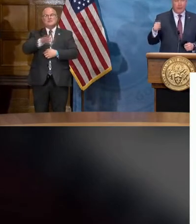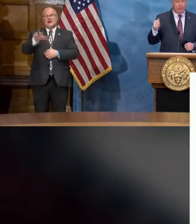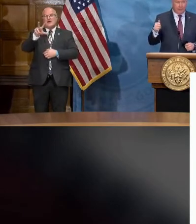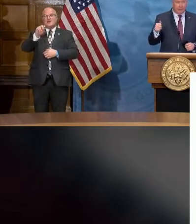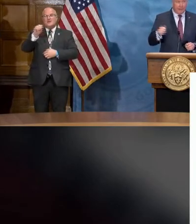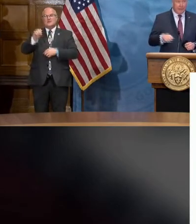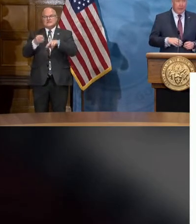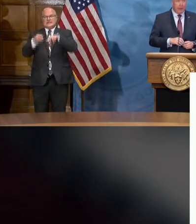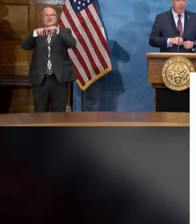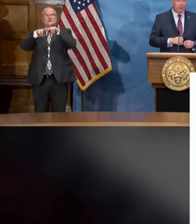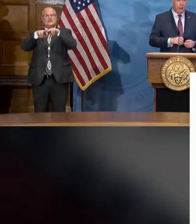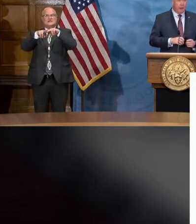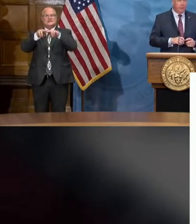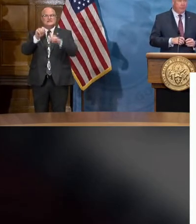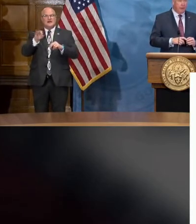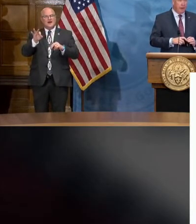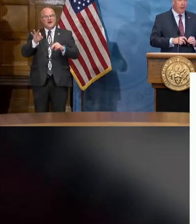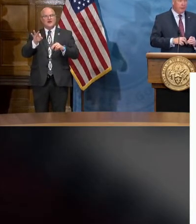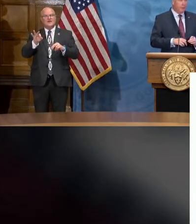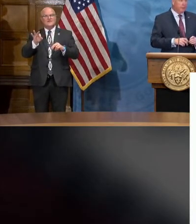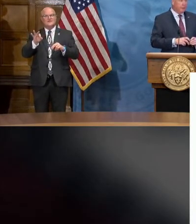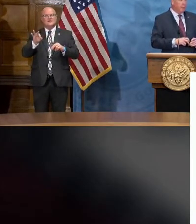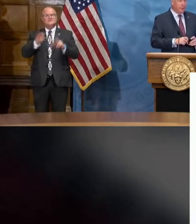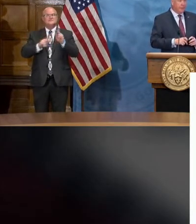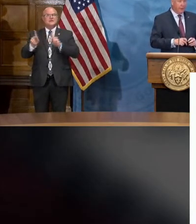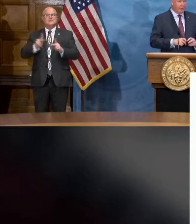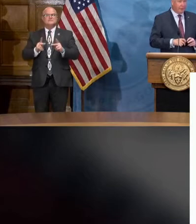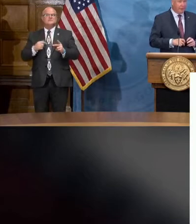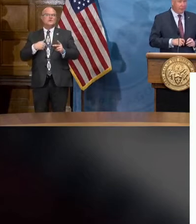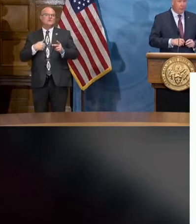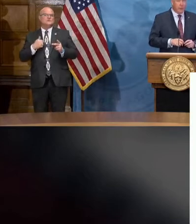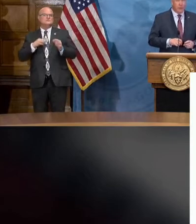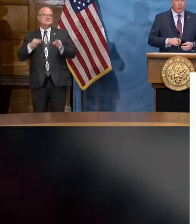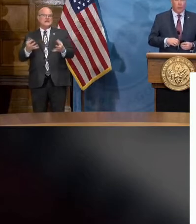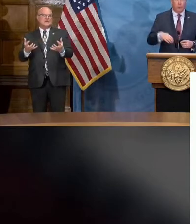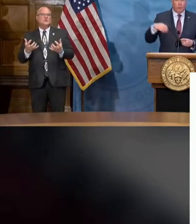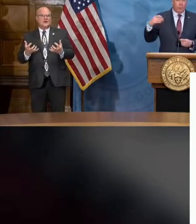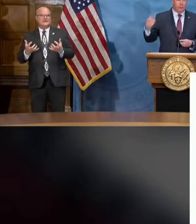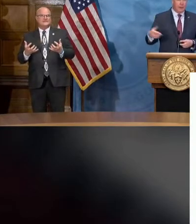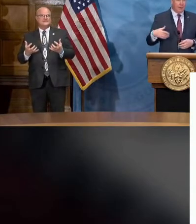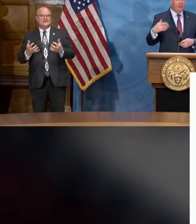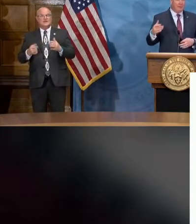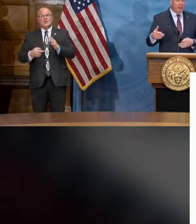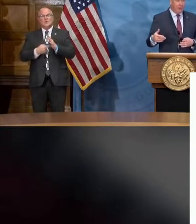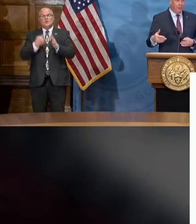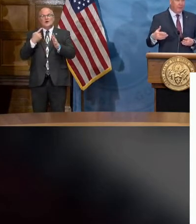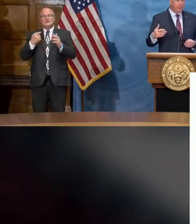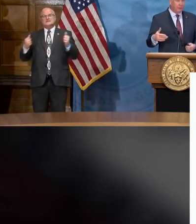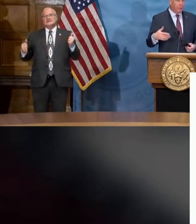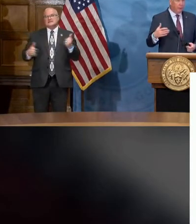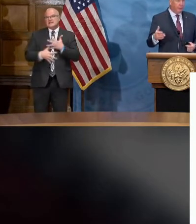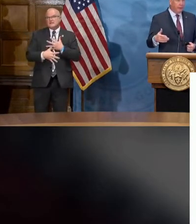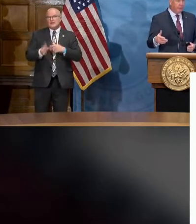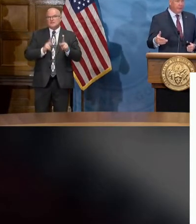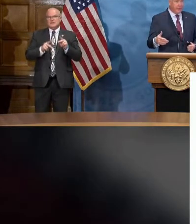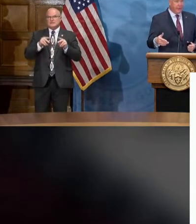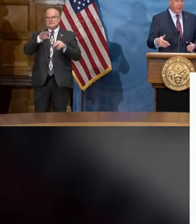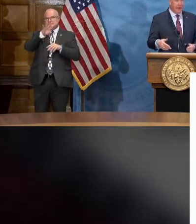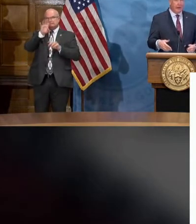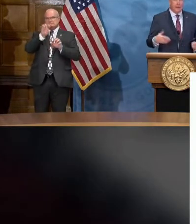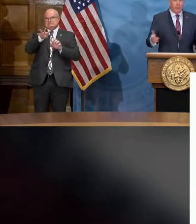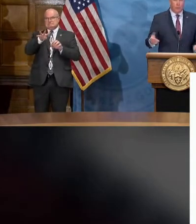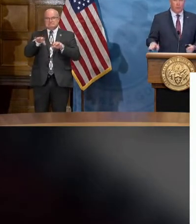30% uptick of people wanting the vaccine. So, once we got past the scary phase and people wondering if they should